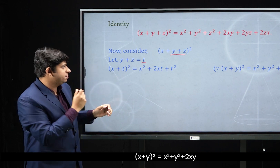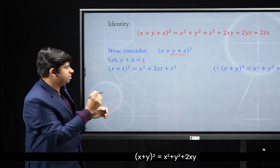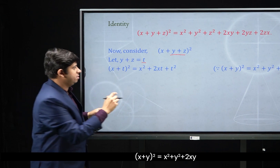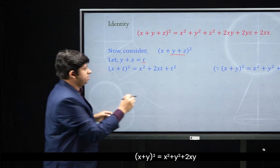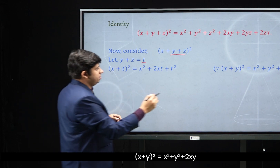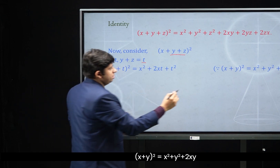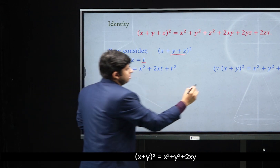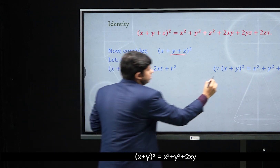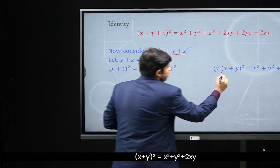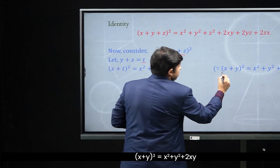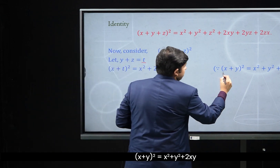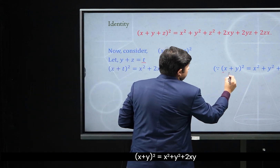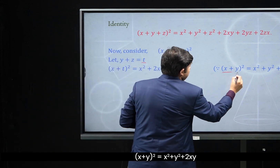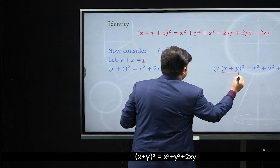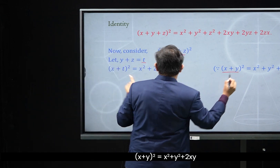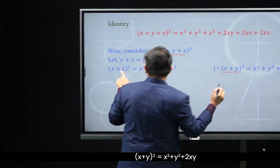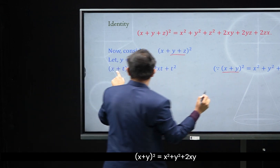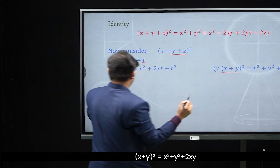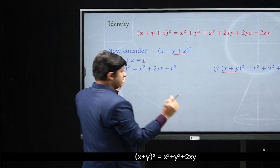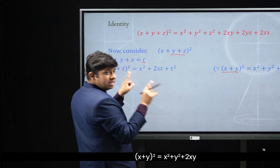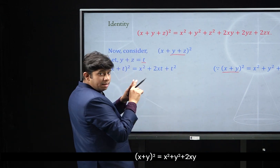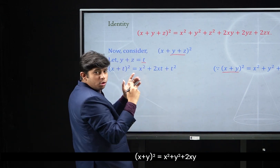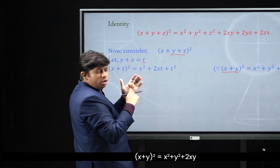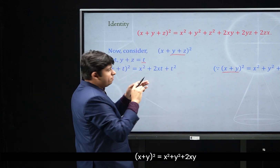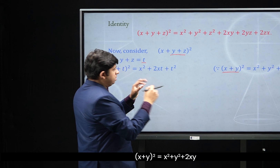to x square plus y square plus 2xy.